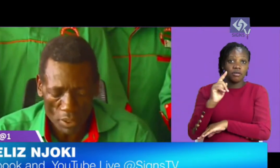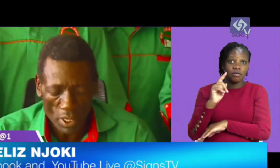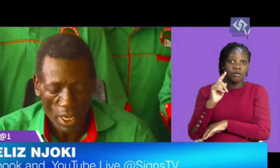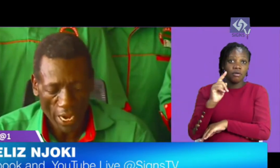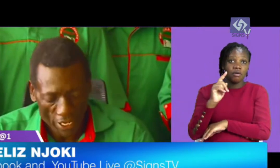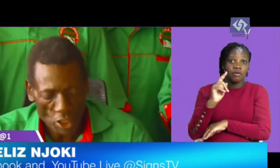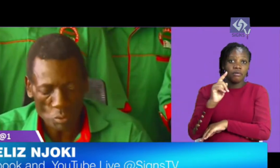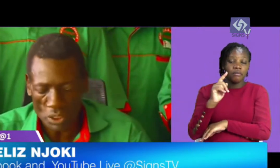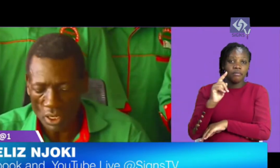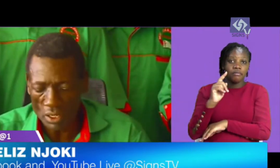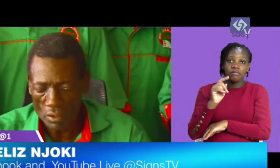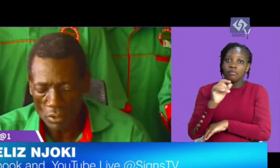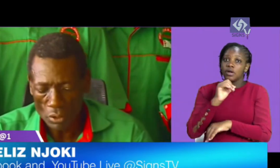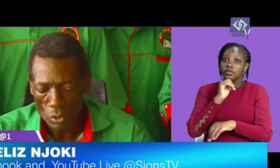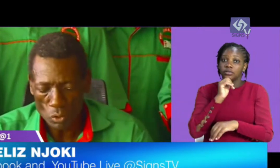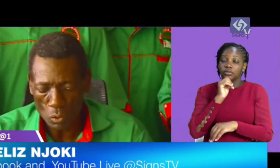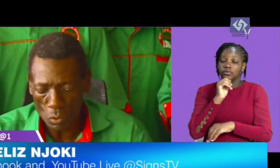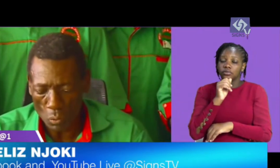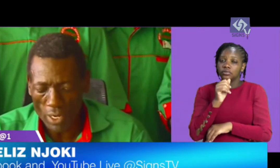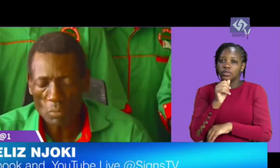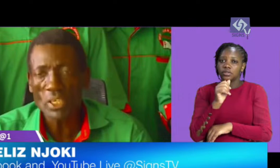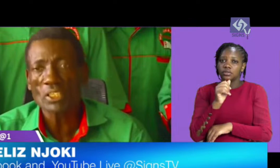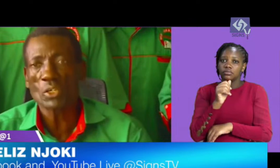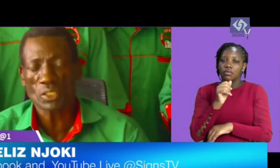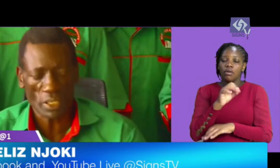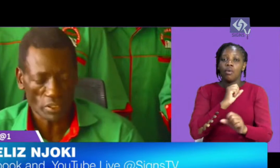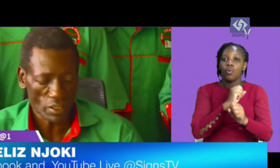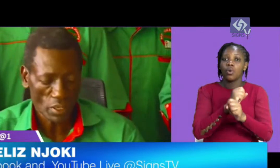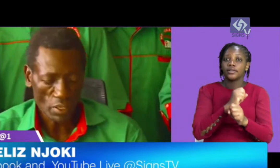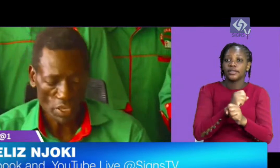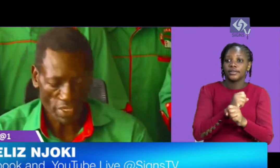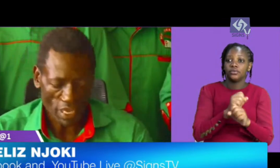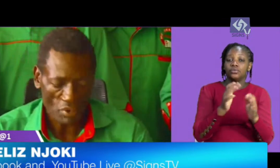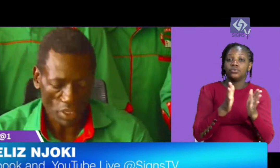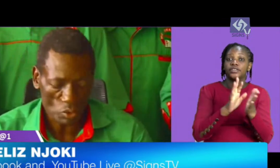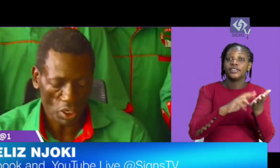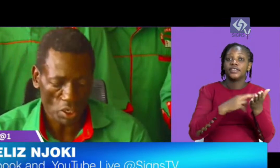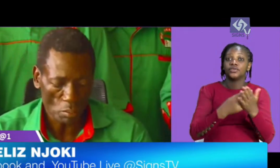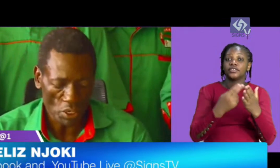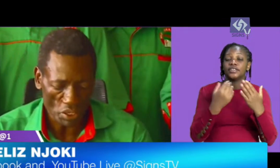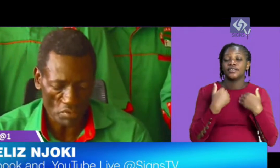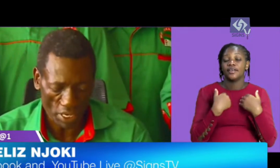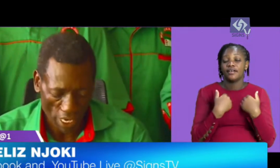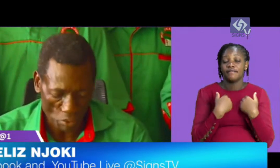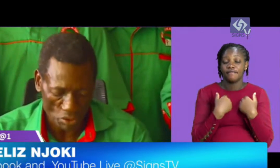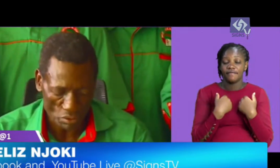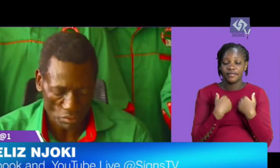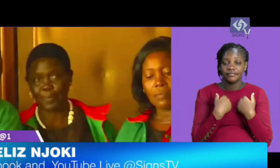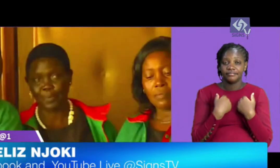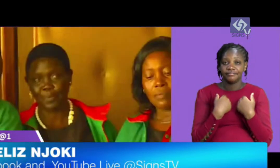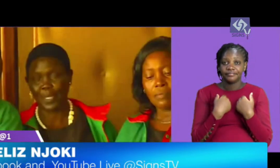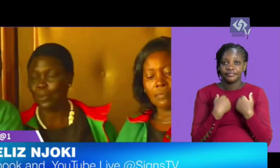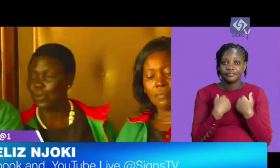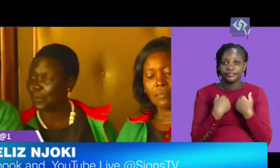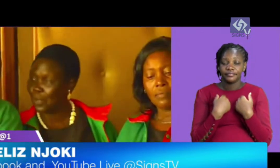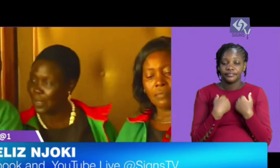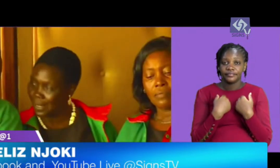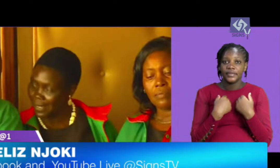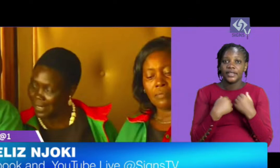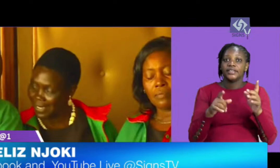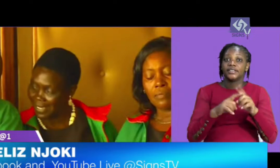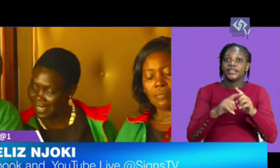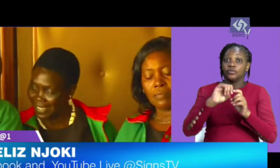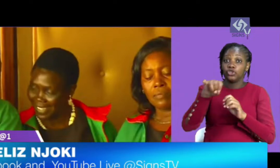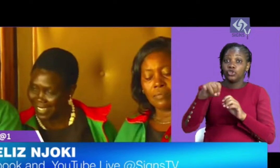coming up adequately to work with the resources that have actually been given out. Junior